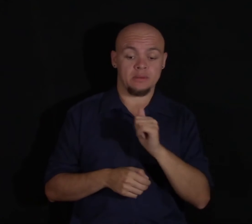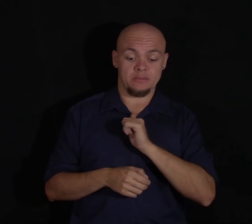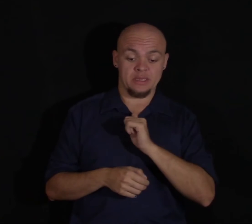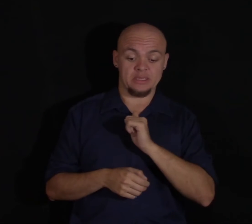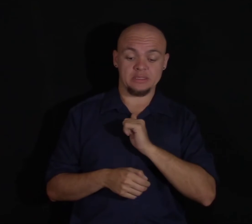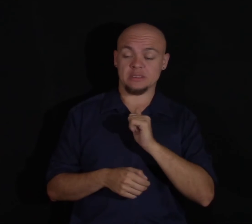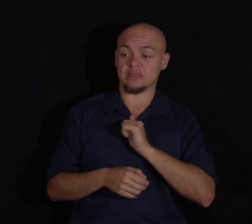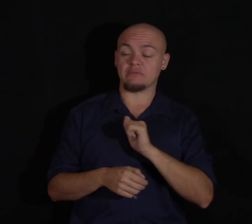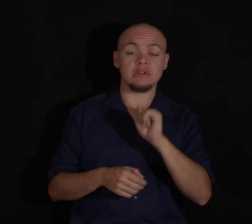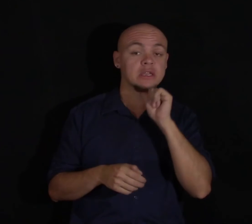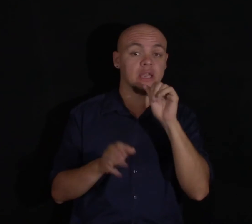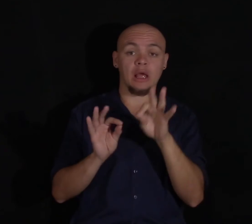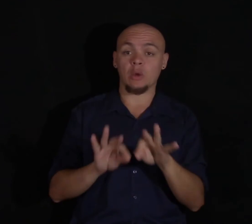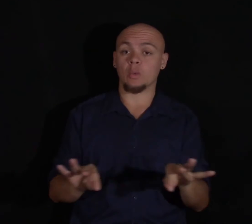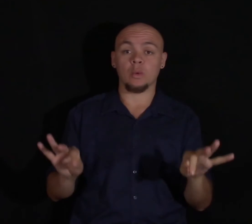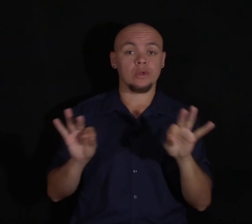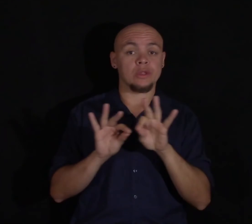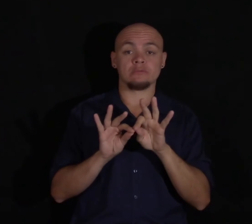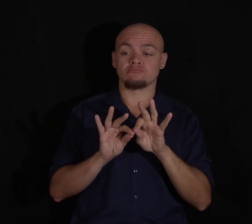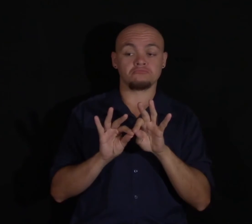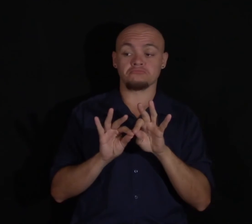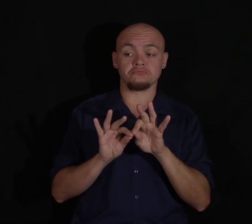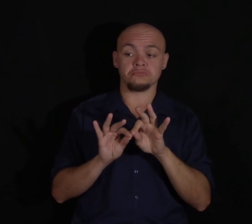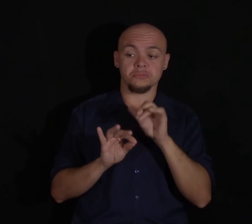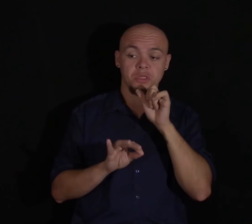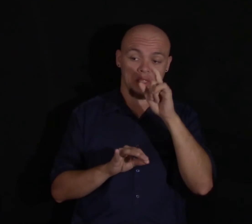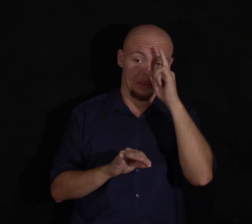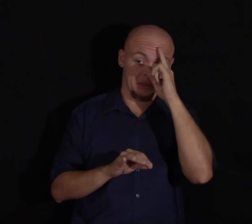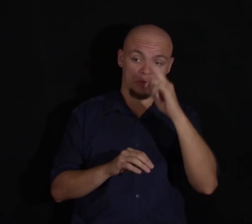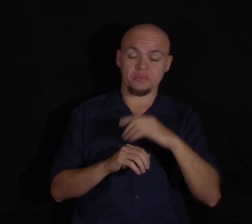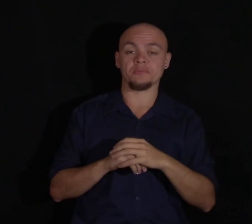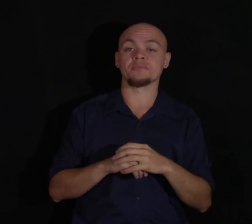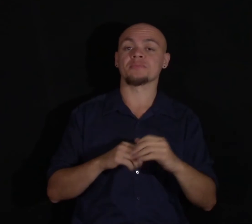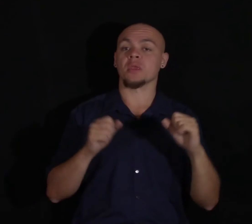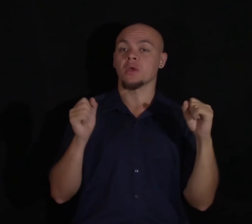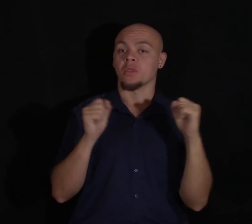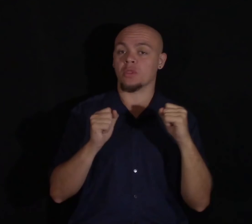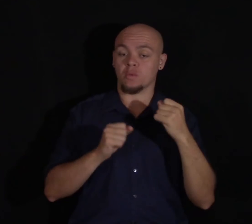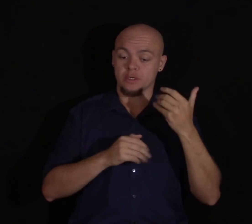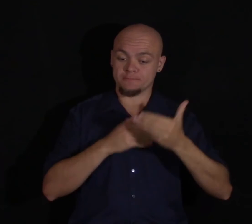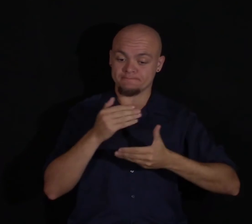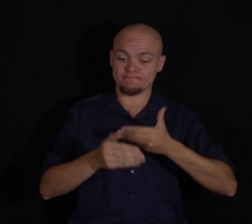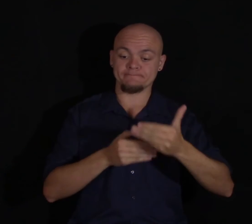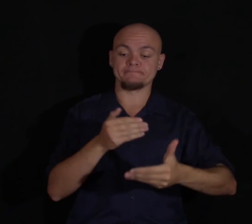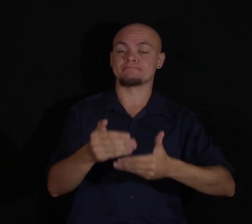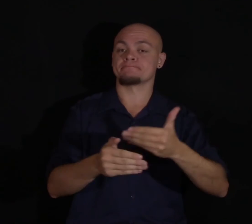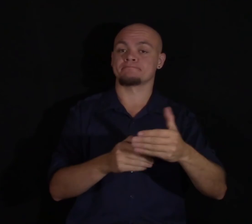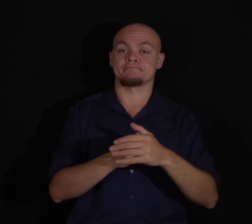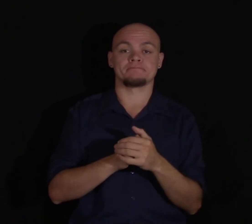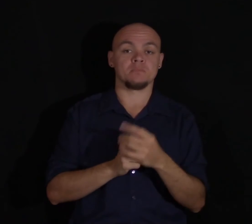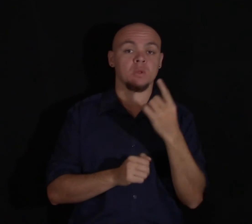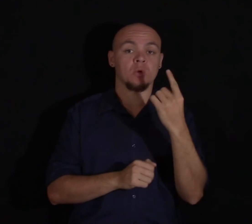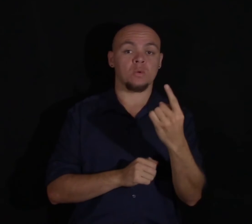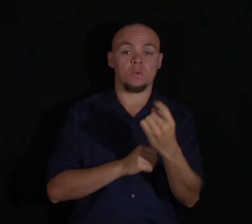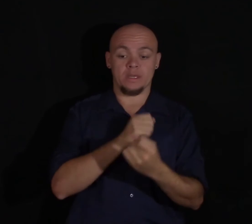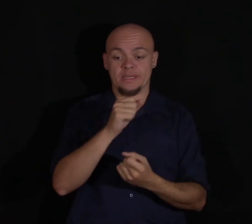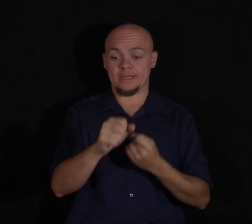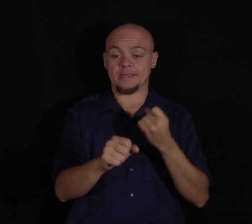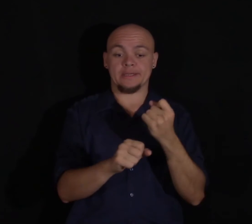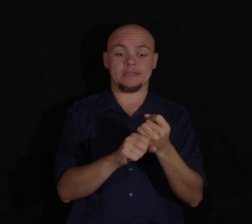of it. The winter advanced, and an entire revolution of the seasons had taken place since